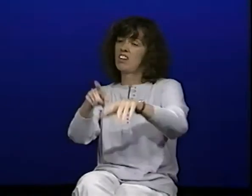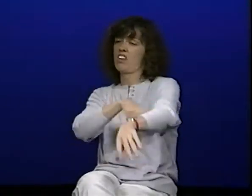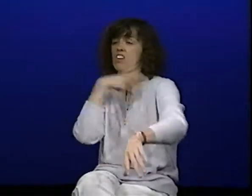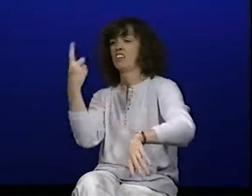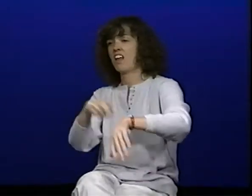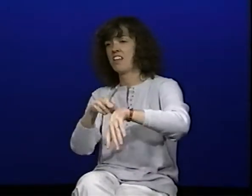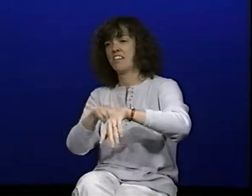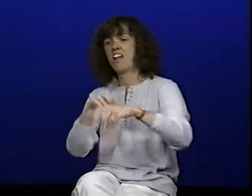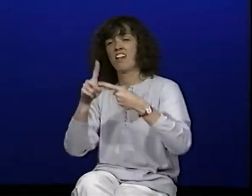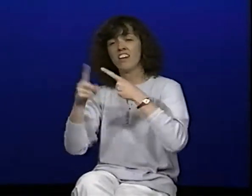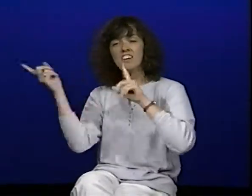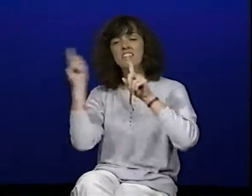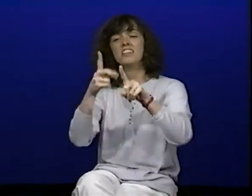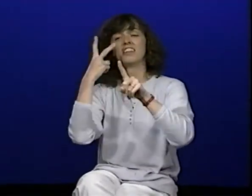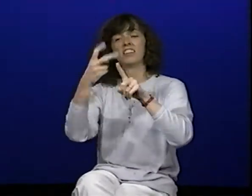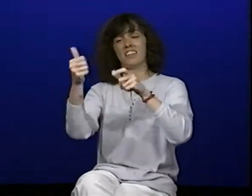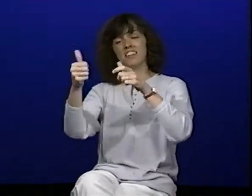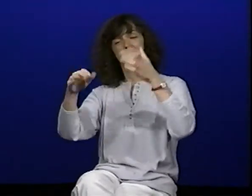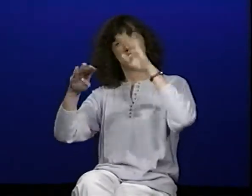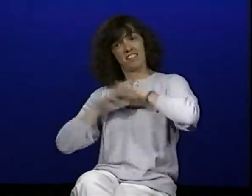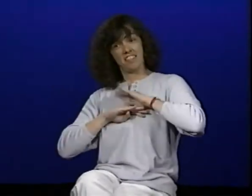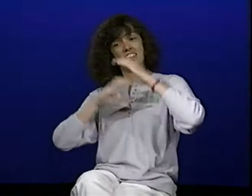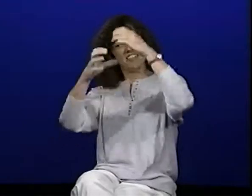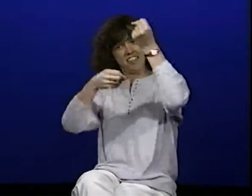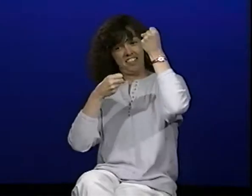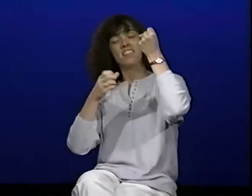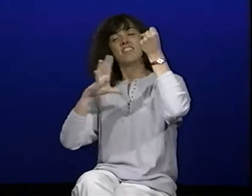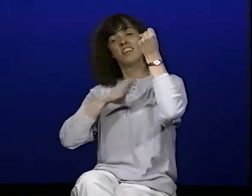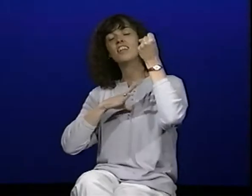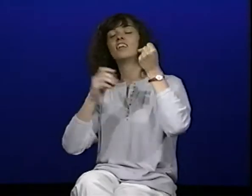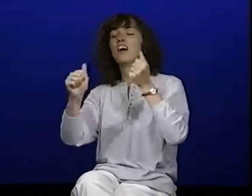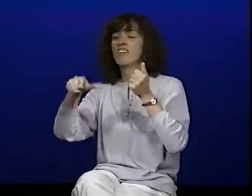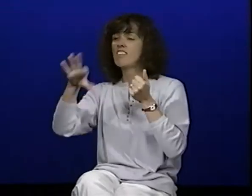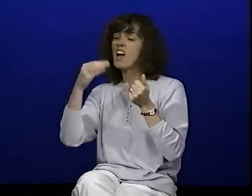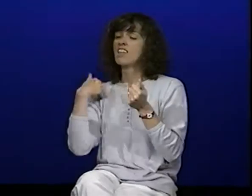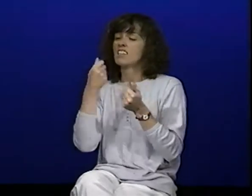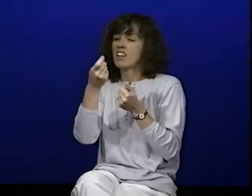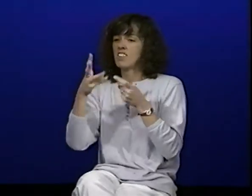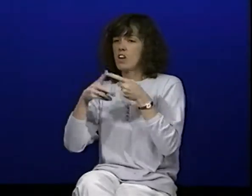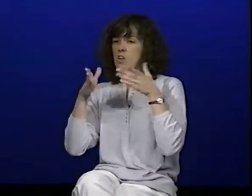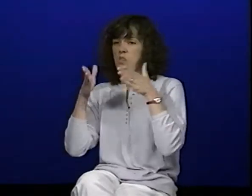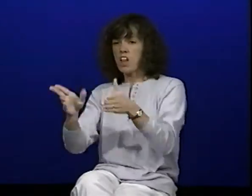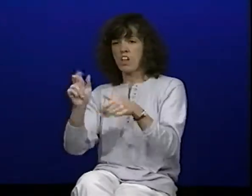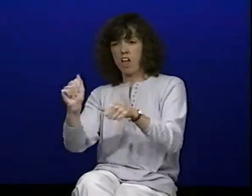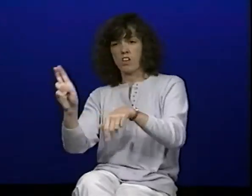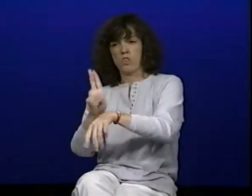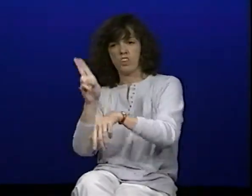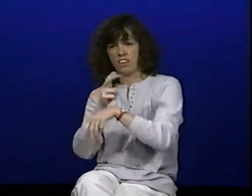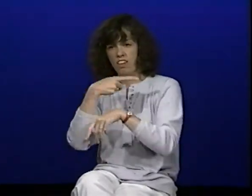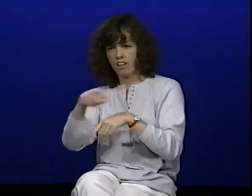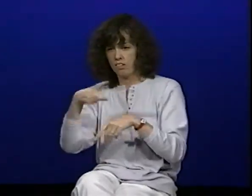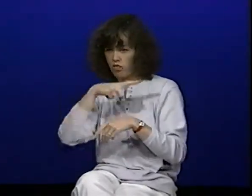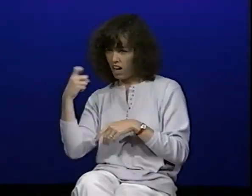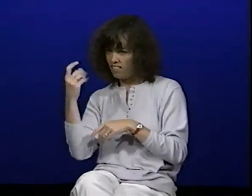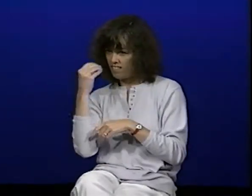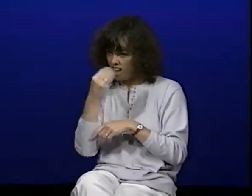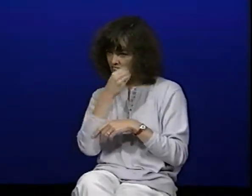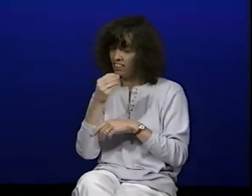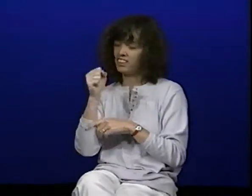And this is about the amount of time it takes for them to dry. You can go and check and see if you're satisfied with how they look. And then there are several ways that you can